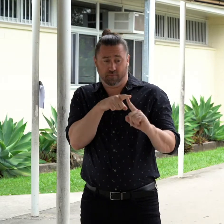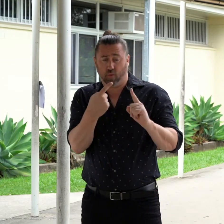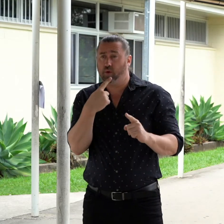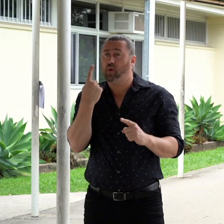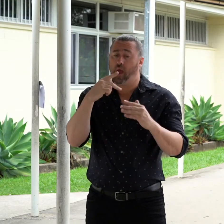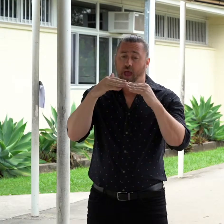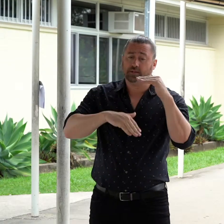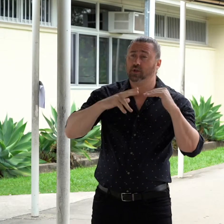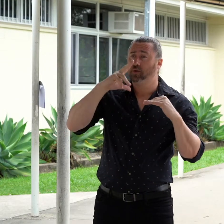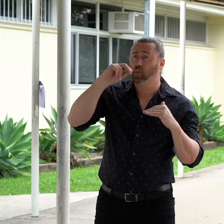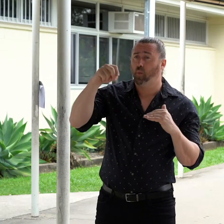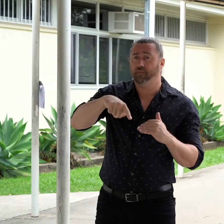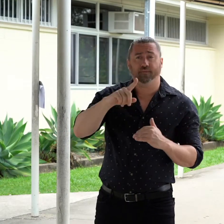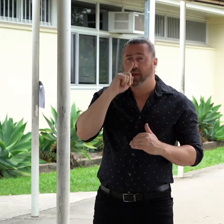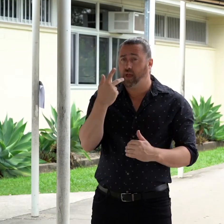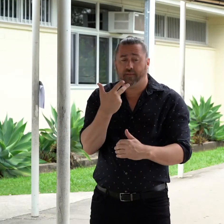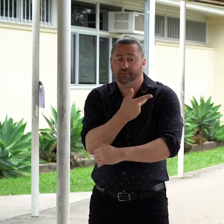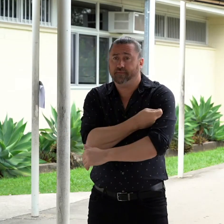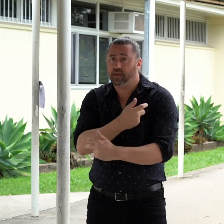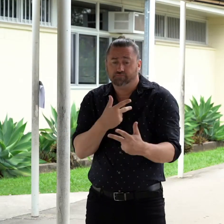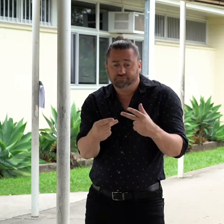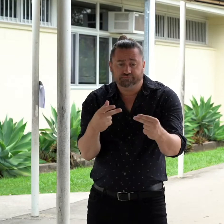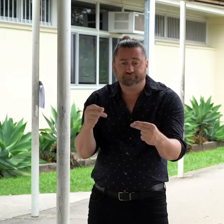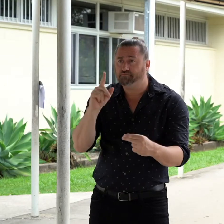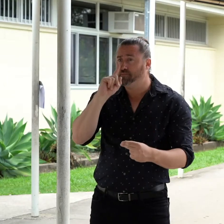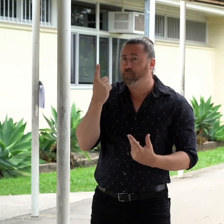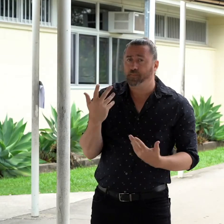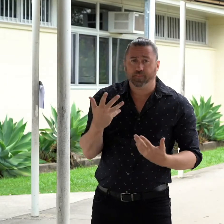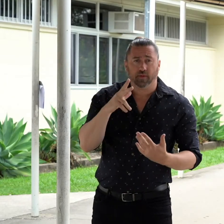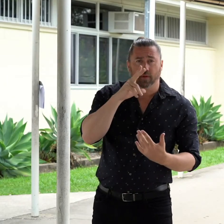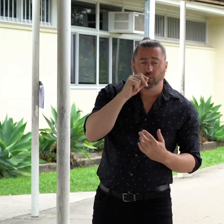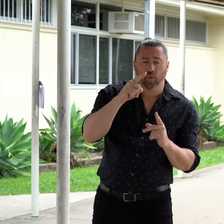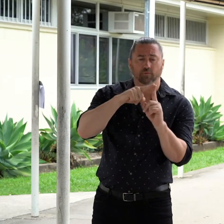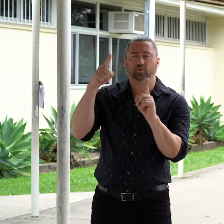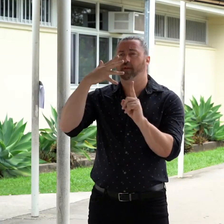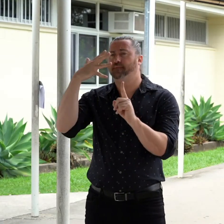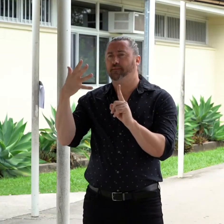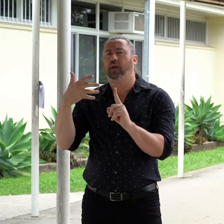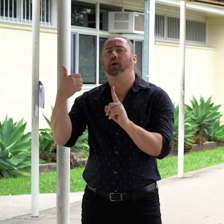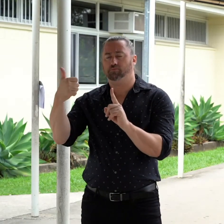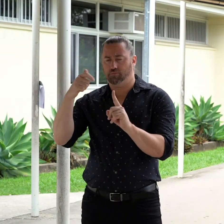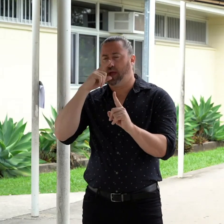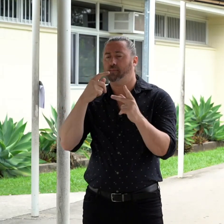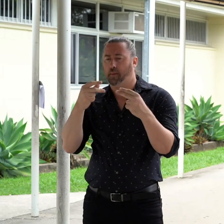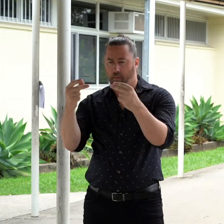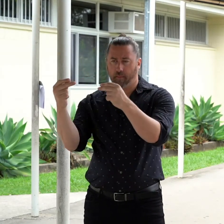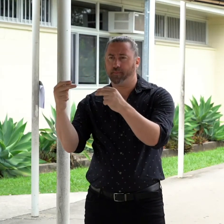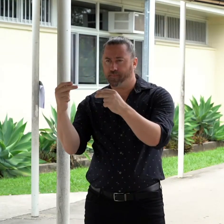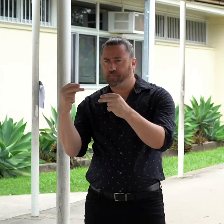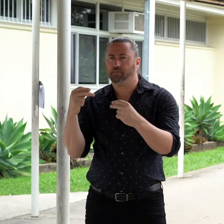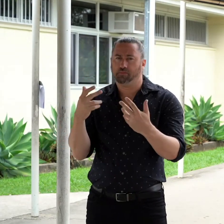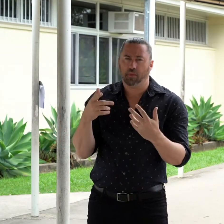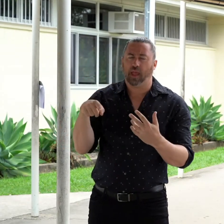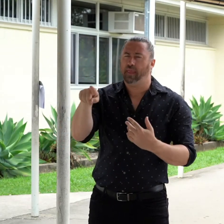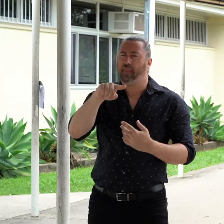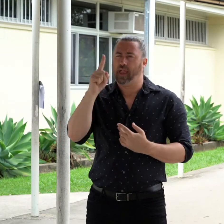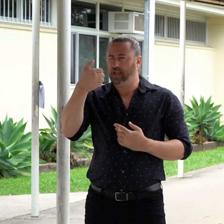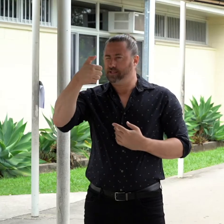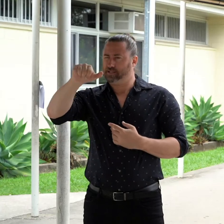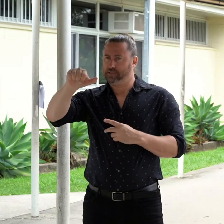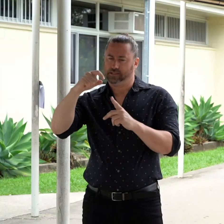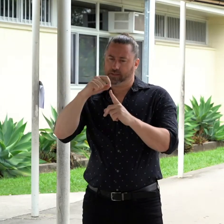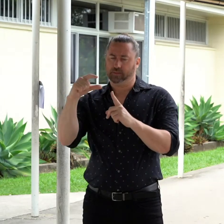not vaccinated, cannot get vaccinated yet. We have our 12 to 15-year-olds that are around 60%